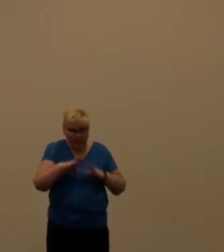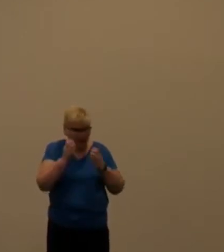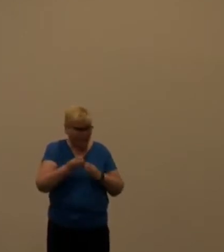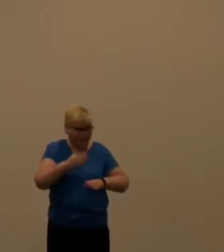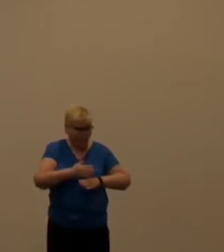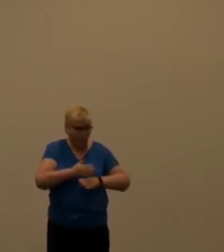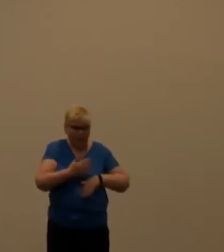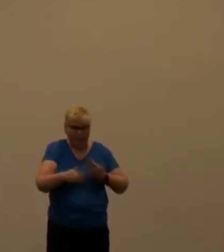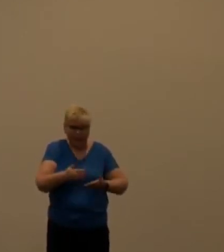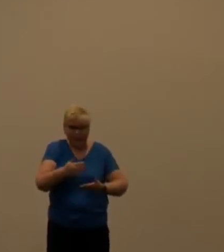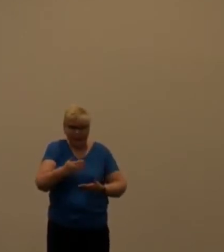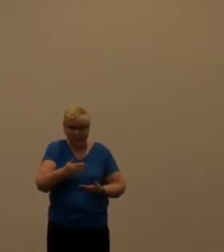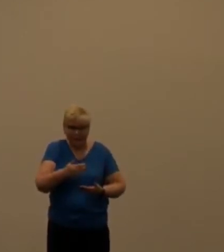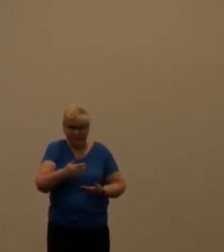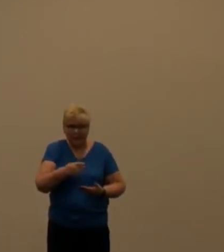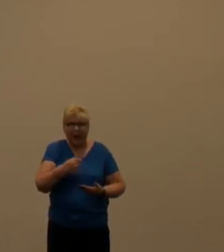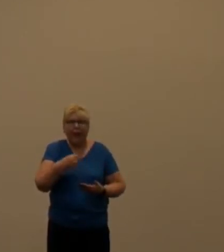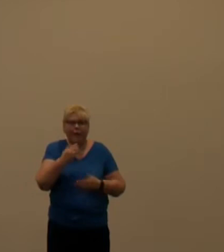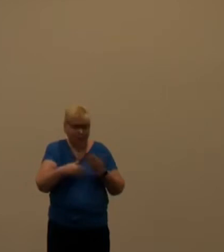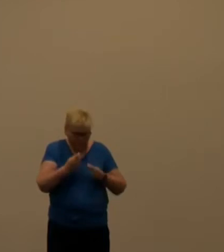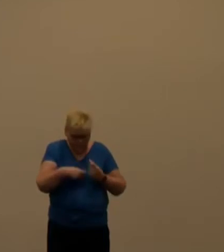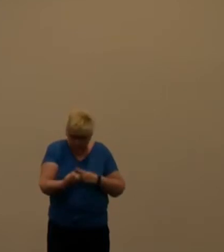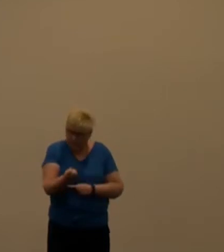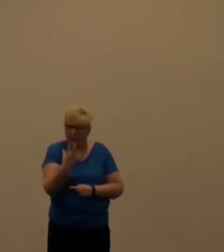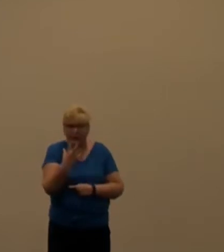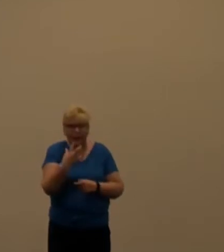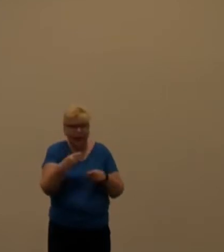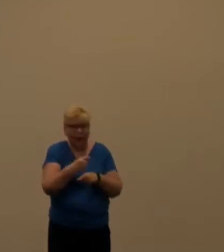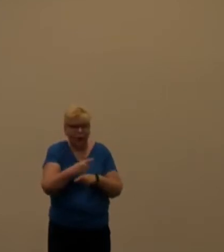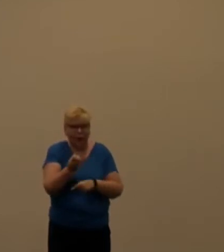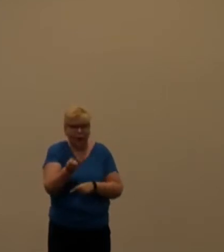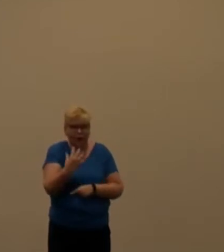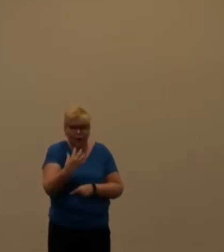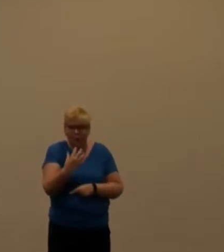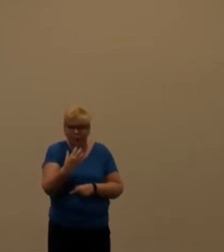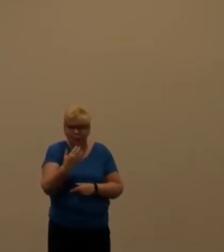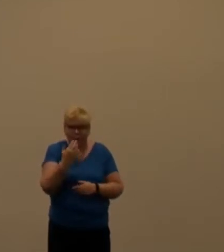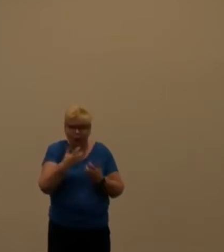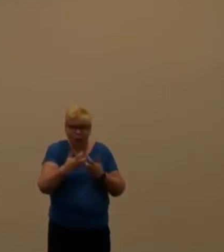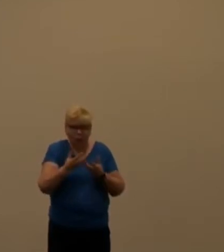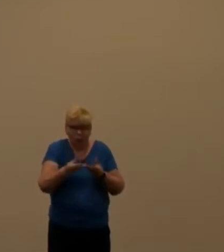working. And then you get another error with an integration, CRM 2011.